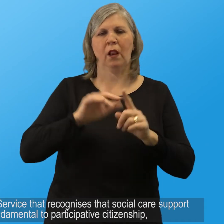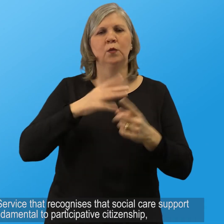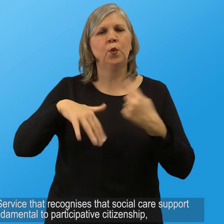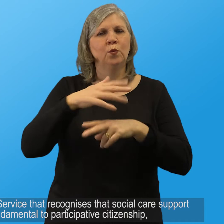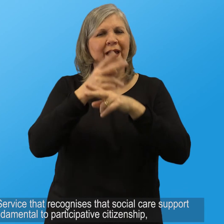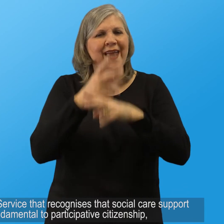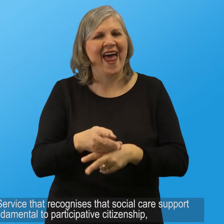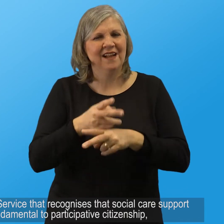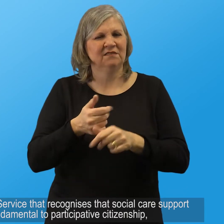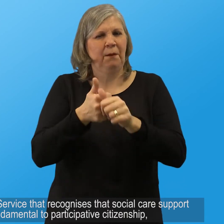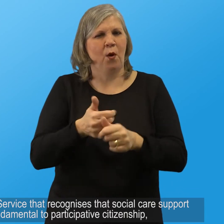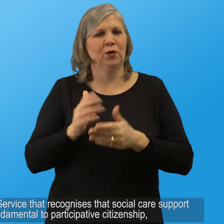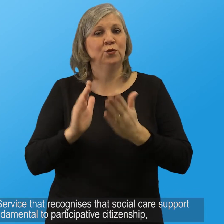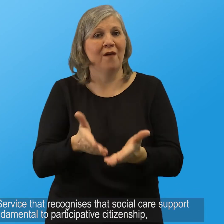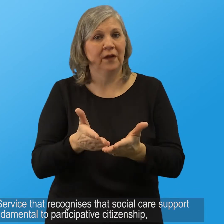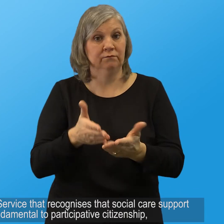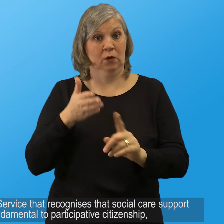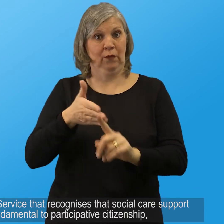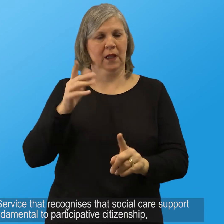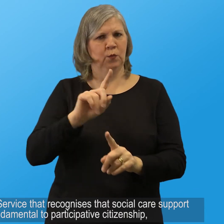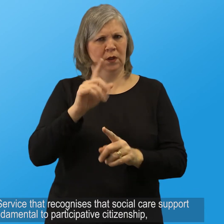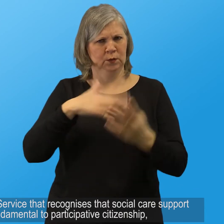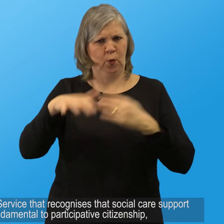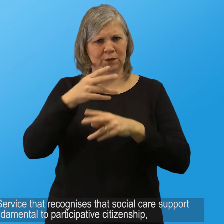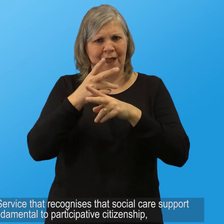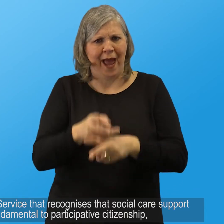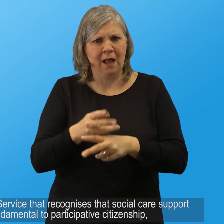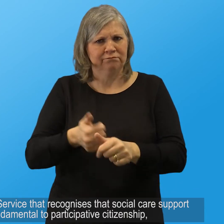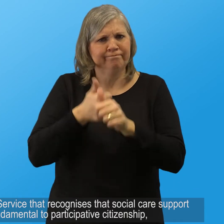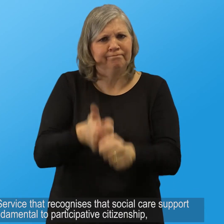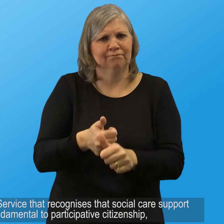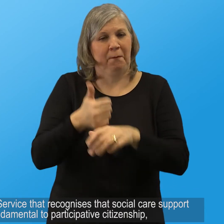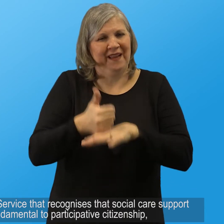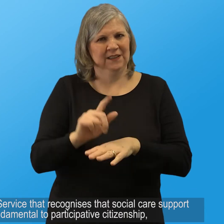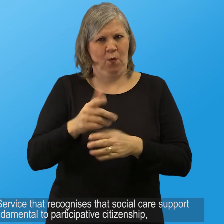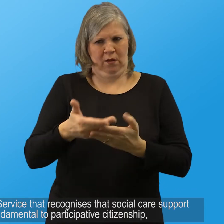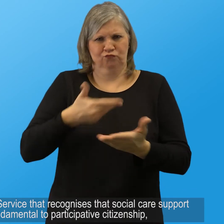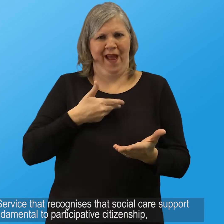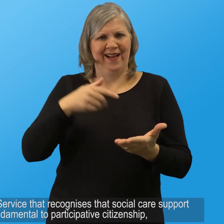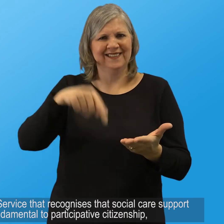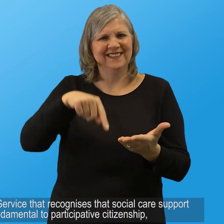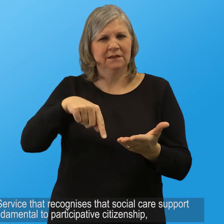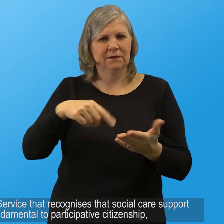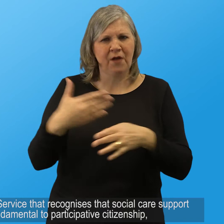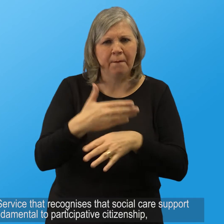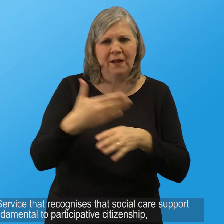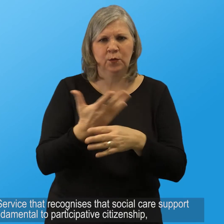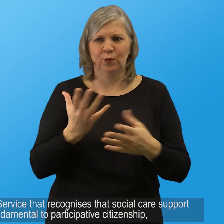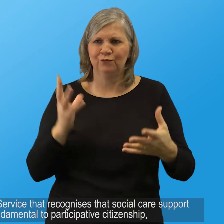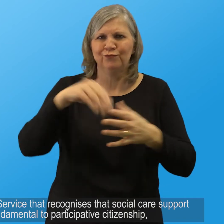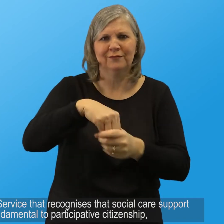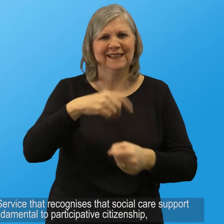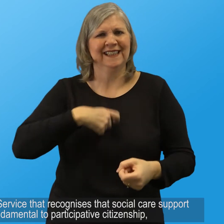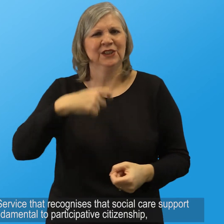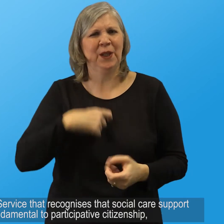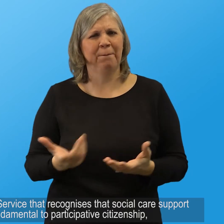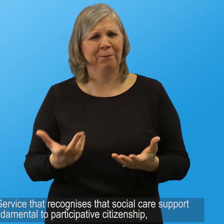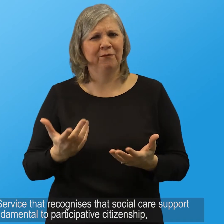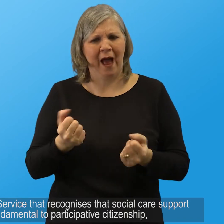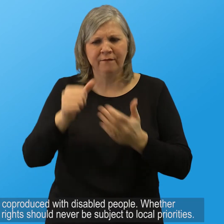A national social care support service that recognises that social care support is a basic right and fundamental to